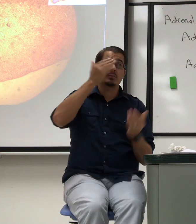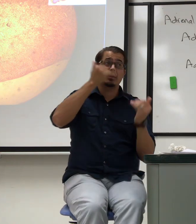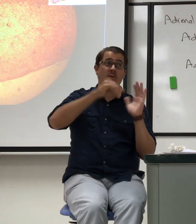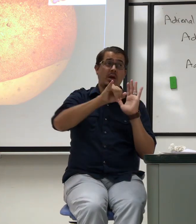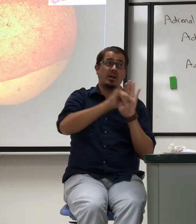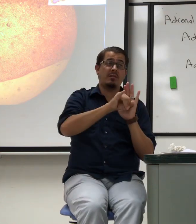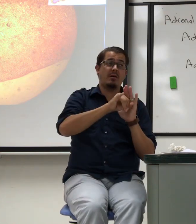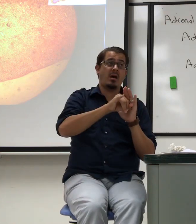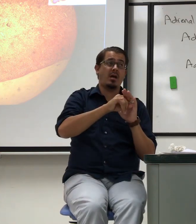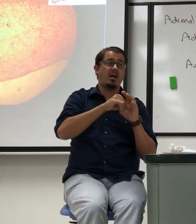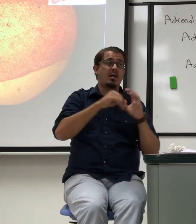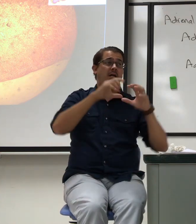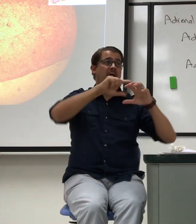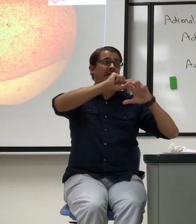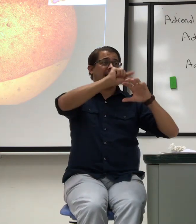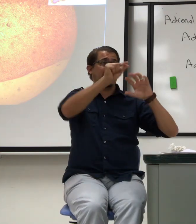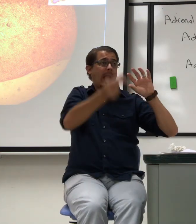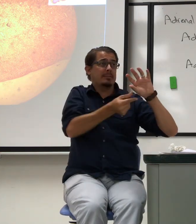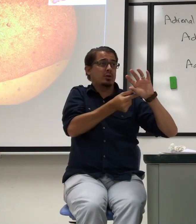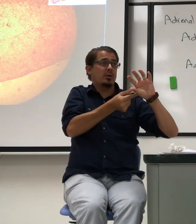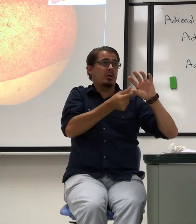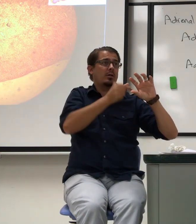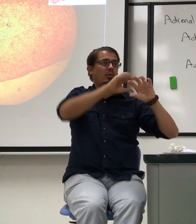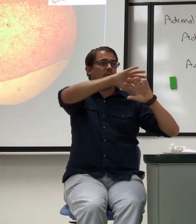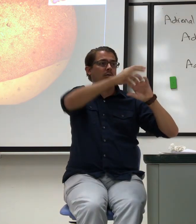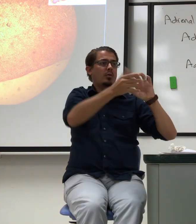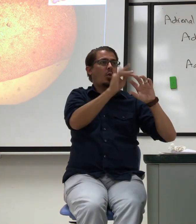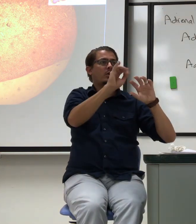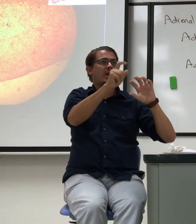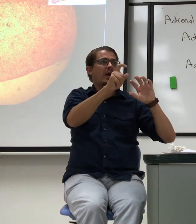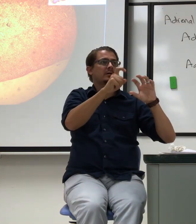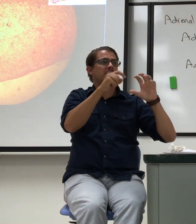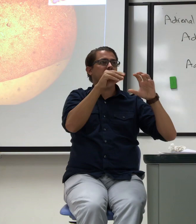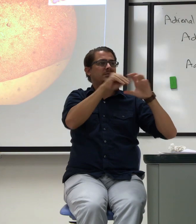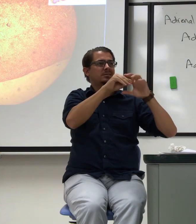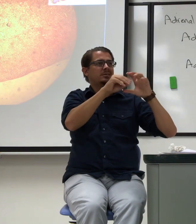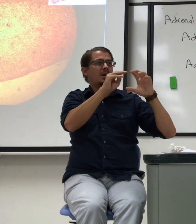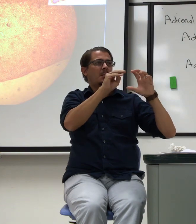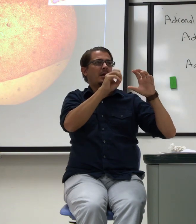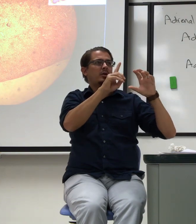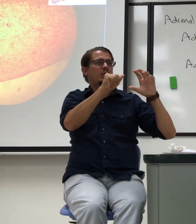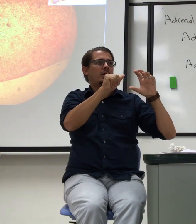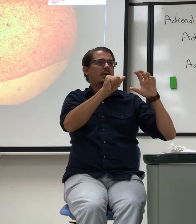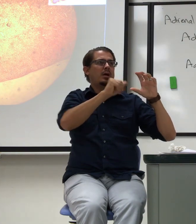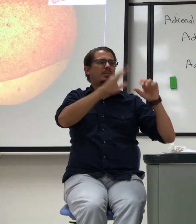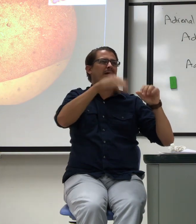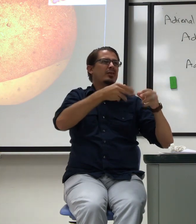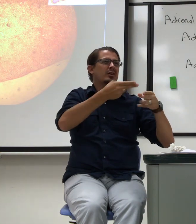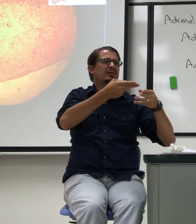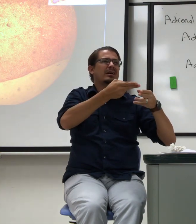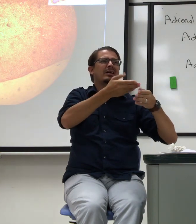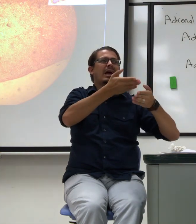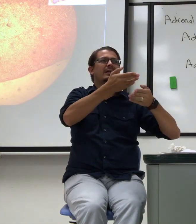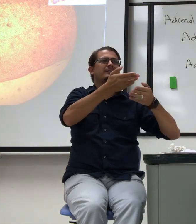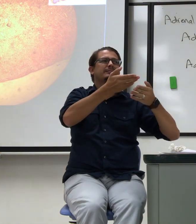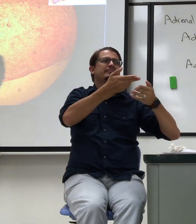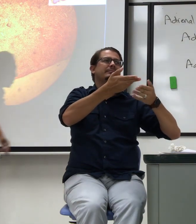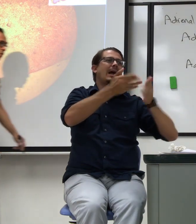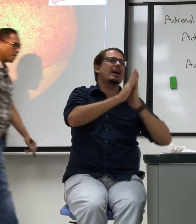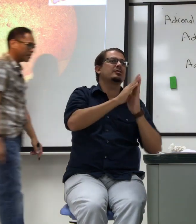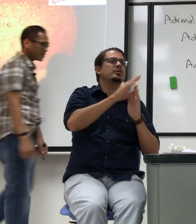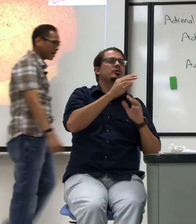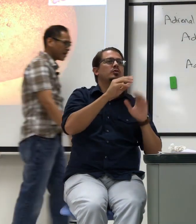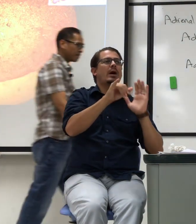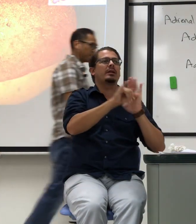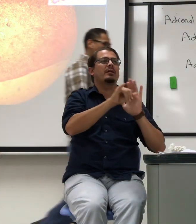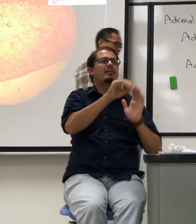the capsule, the cortex, and the medulla. I won't ever ask you to identify the capsule, but you should know what it is because you don't